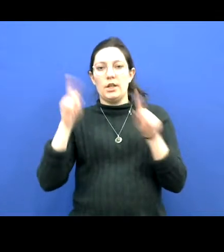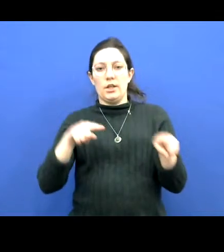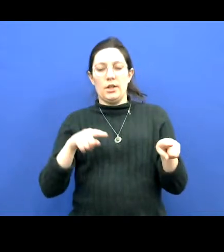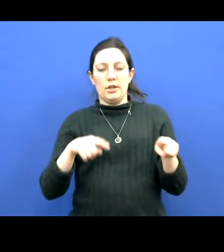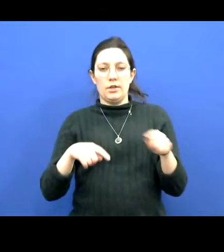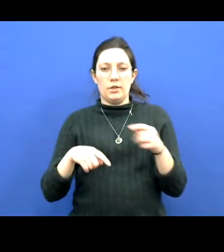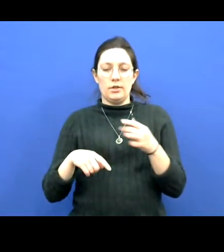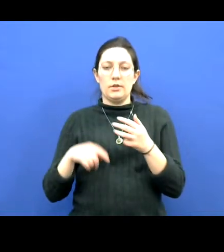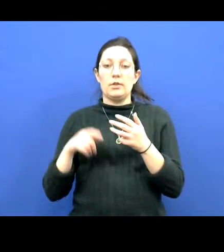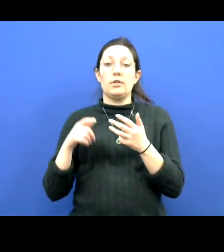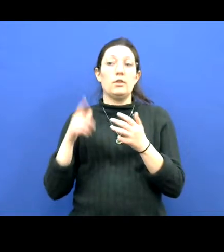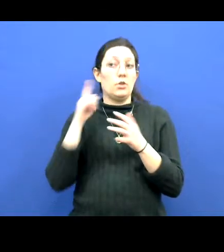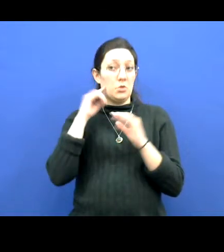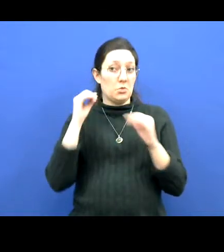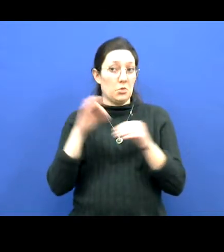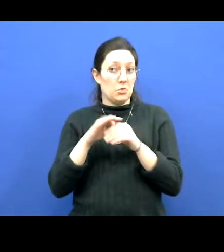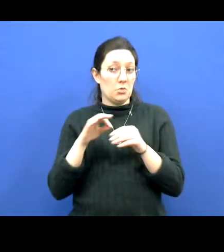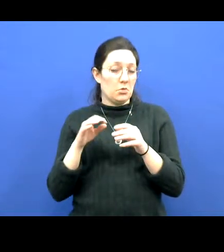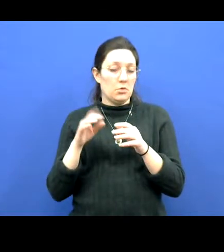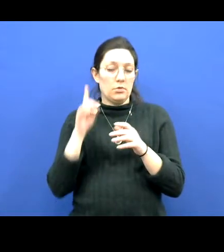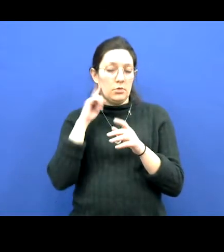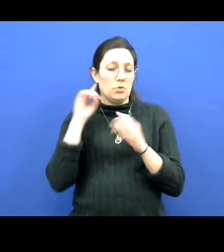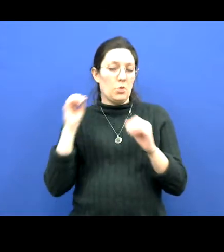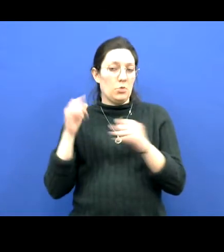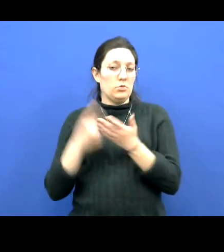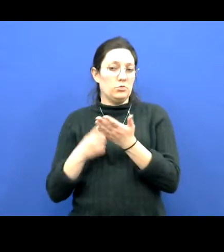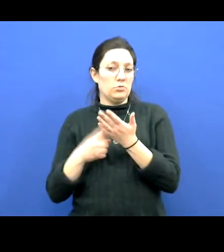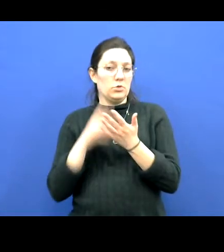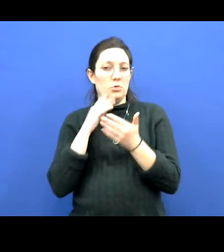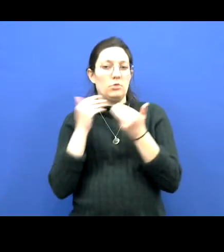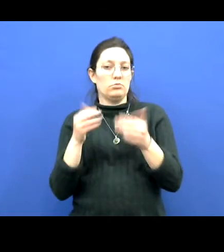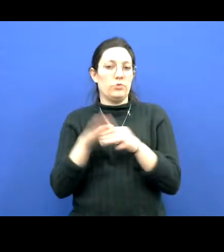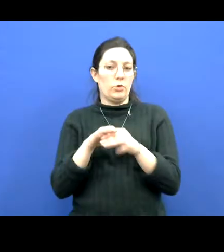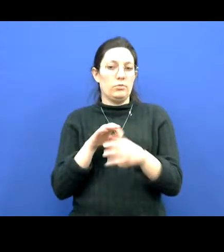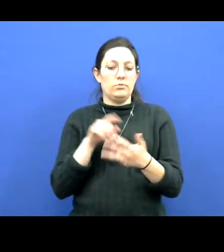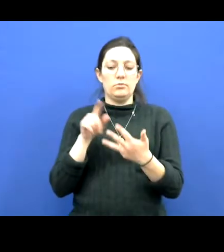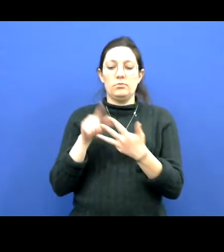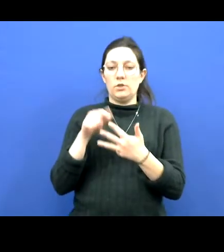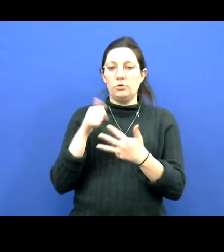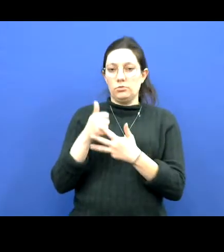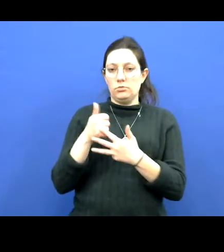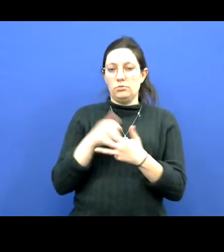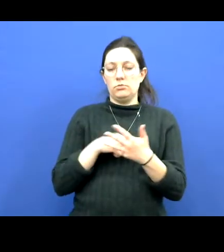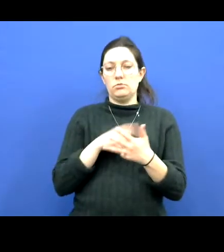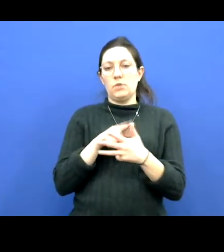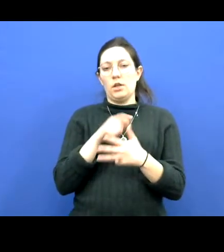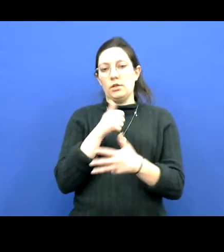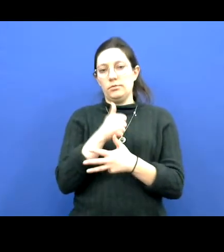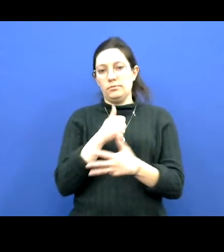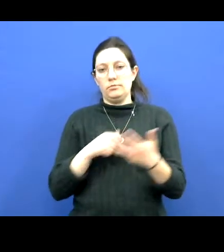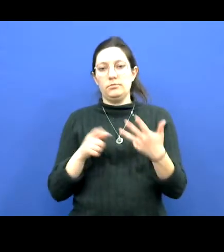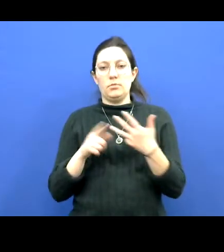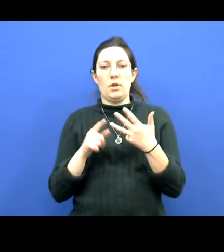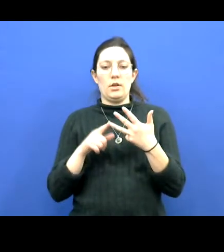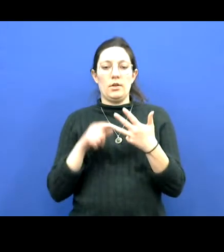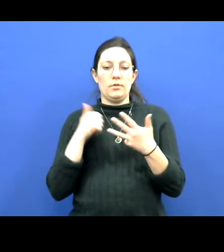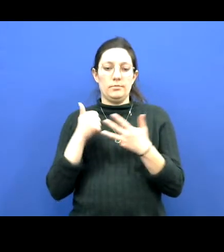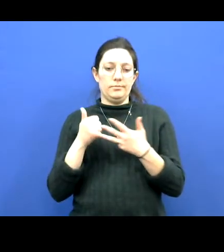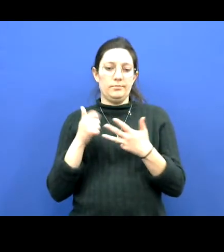Councilmember Page, Aye. Councilmember Blanca, Aye. Councilmember Barley,